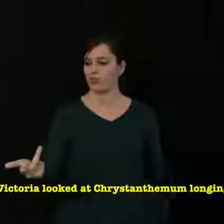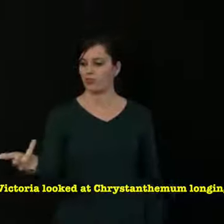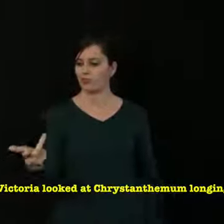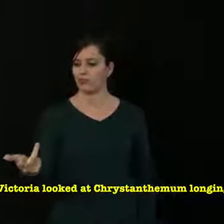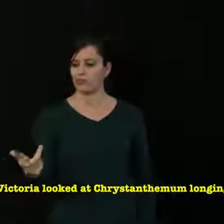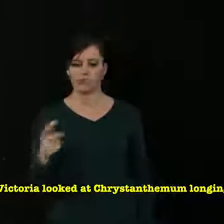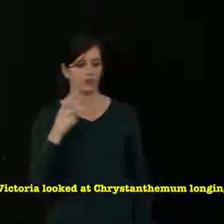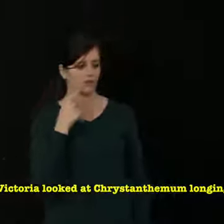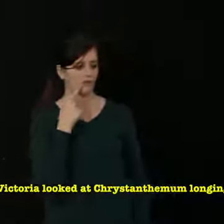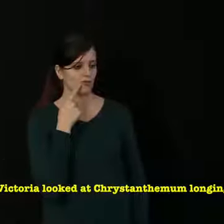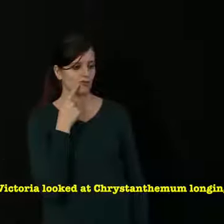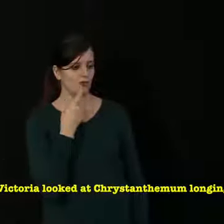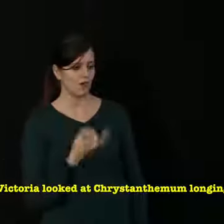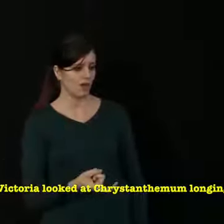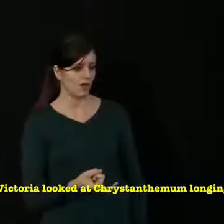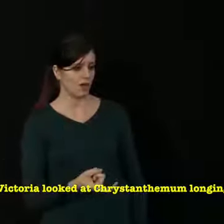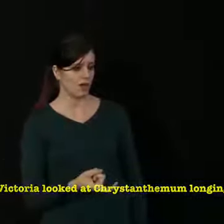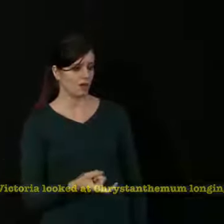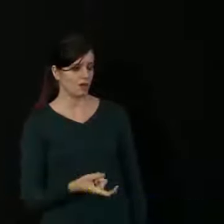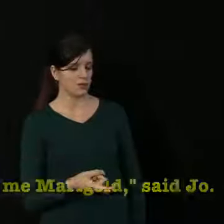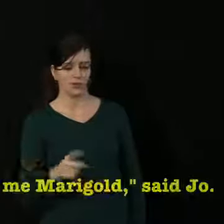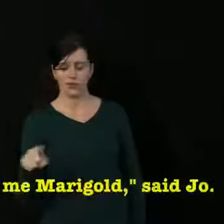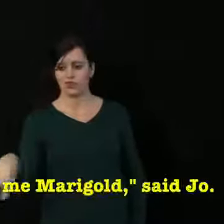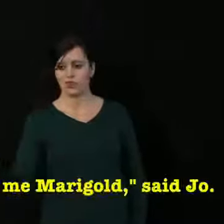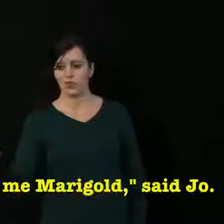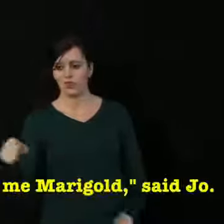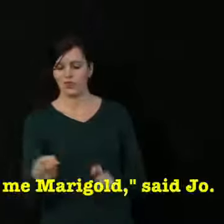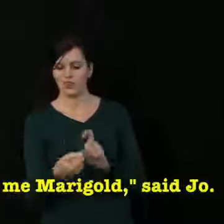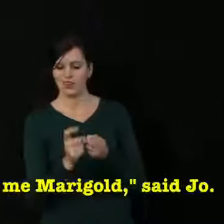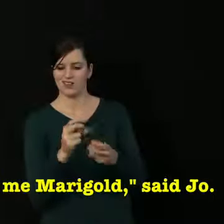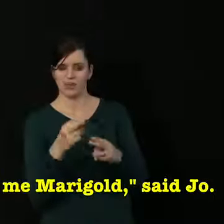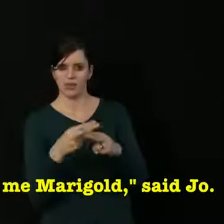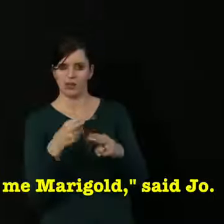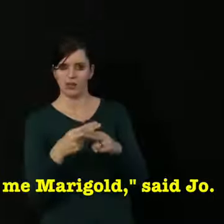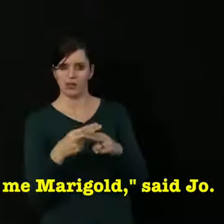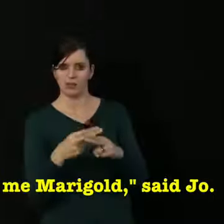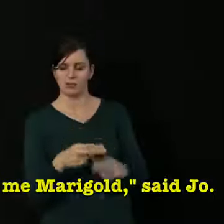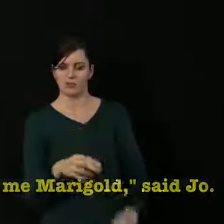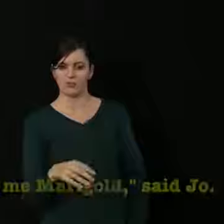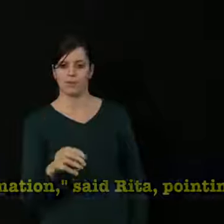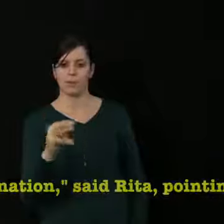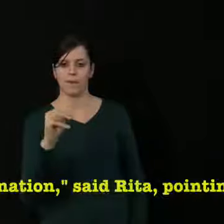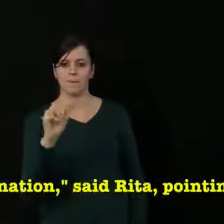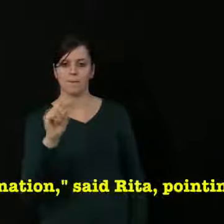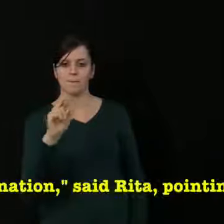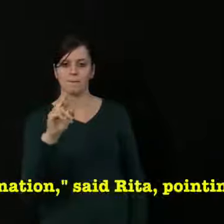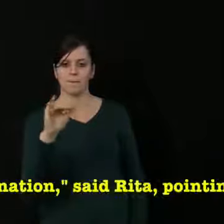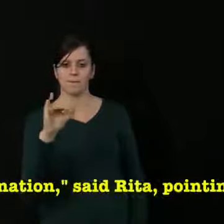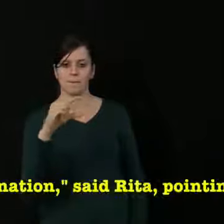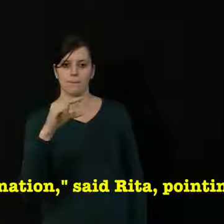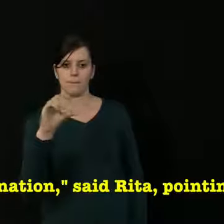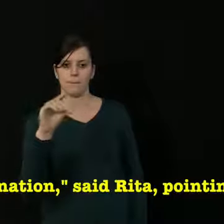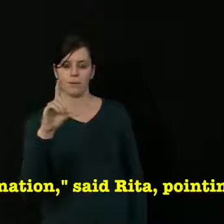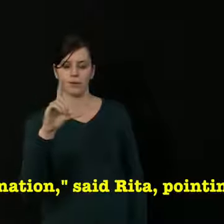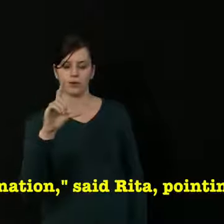Victoria looked at Chrysanthemum longingly. "Call me Marigold," said Jo. I'm Carnation, said